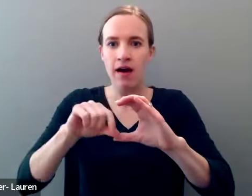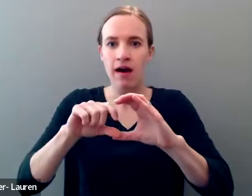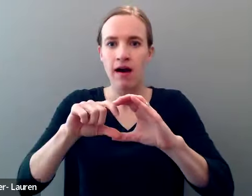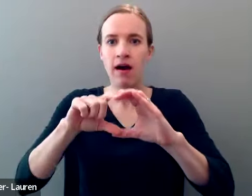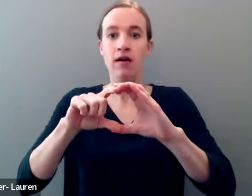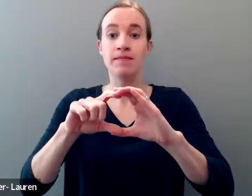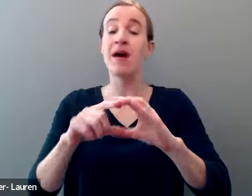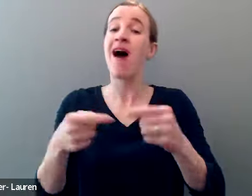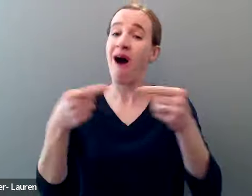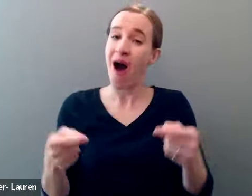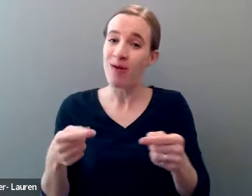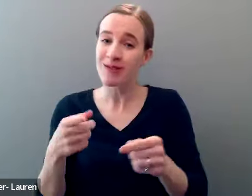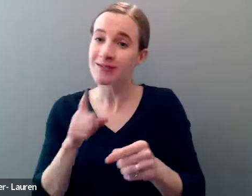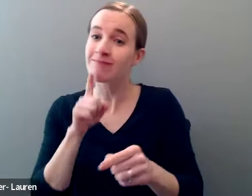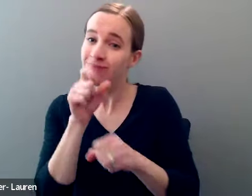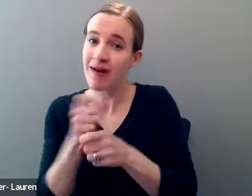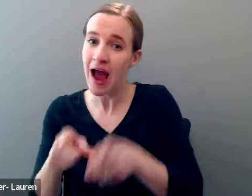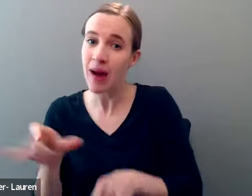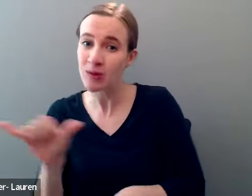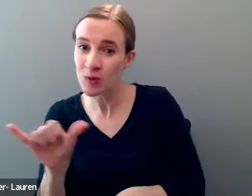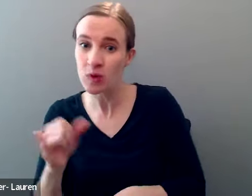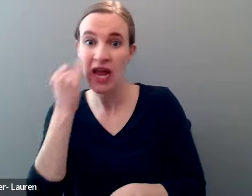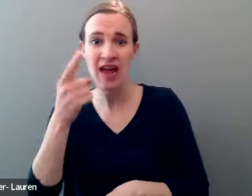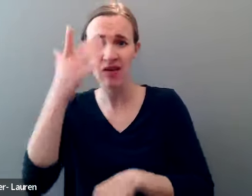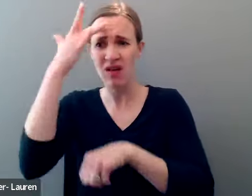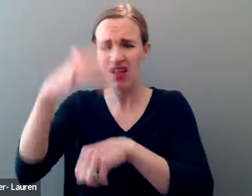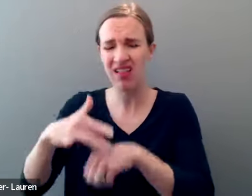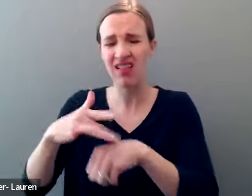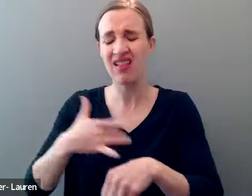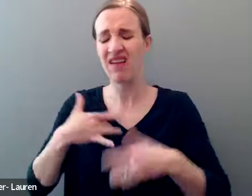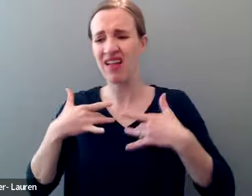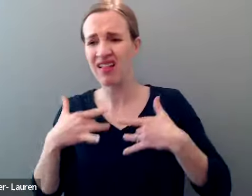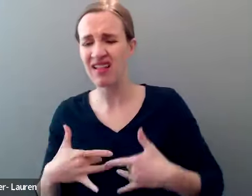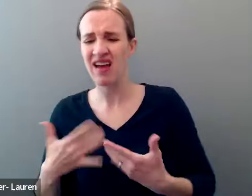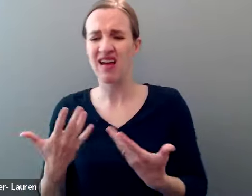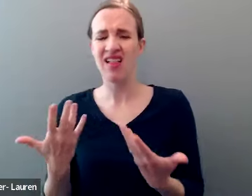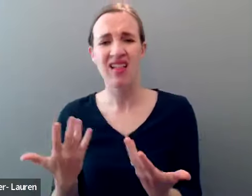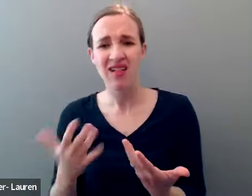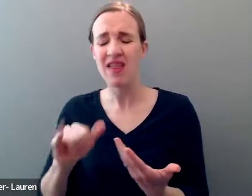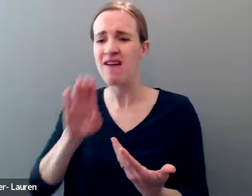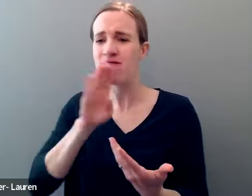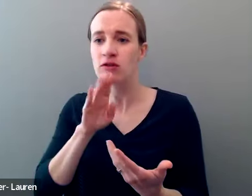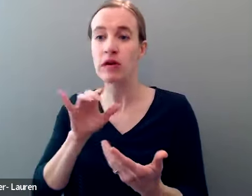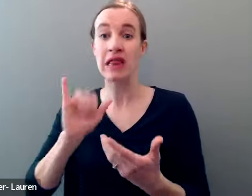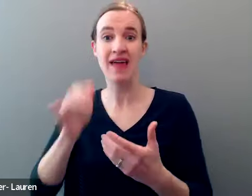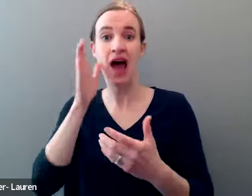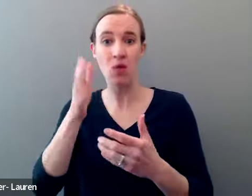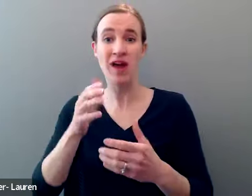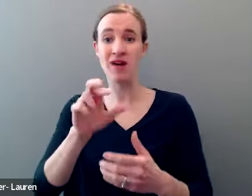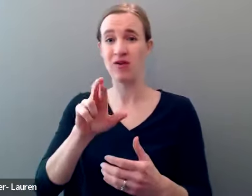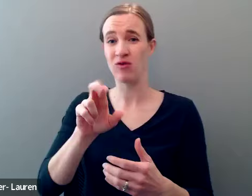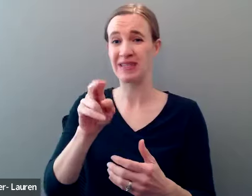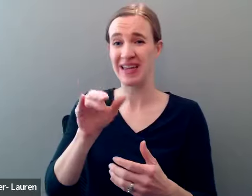ourselves, those are little pennies out of our bank. And so the more pennies we can add to our